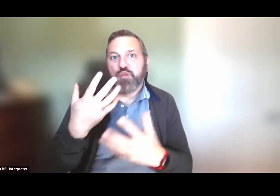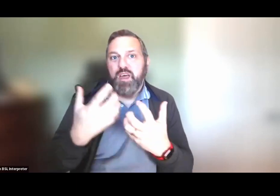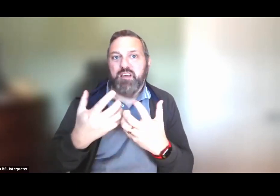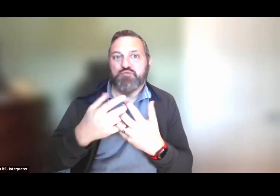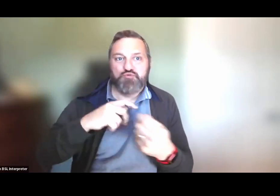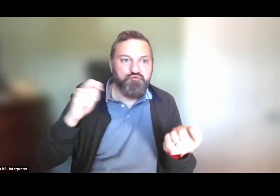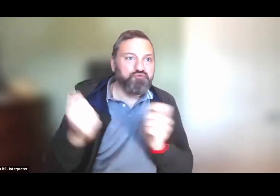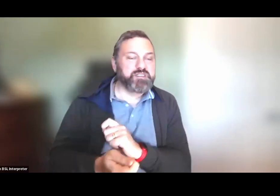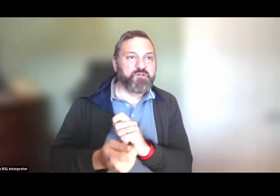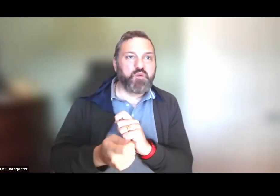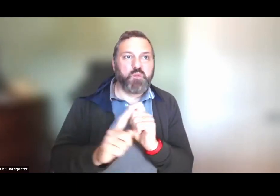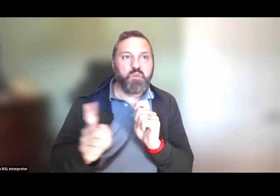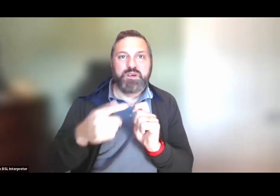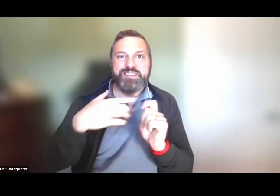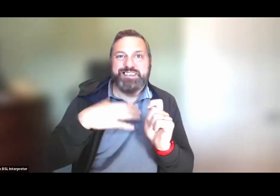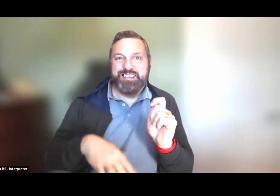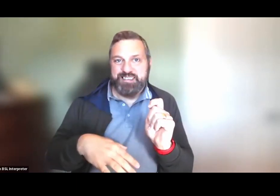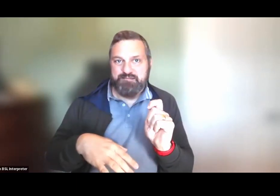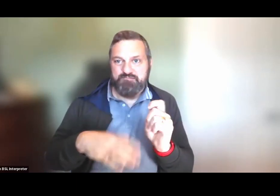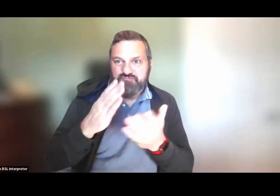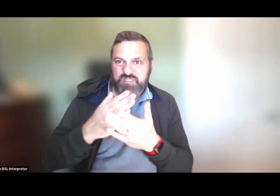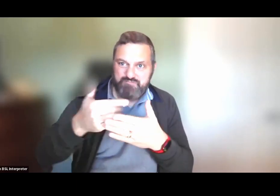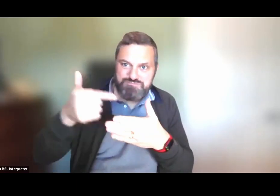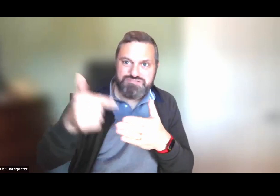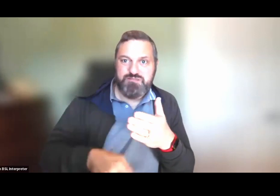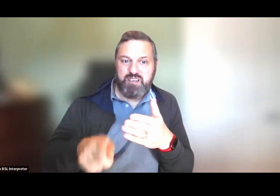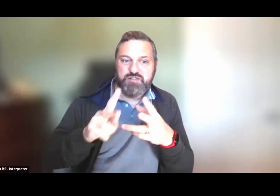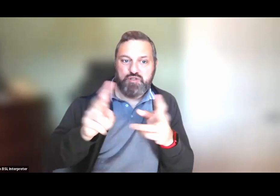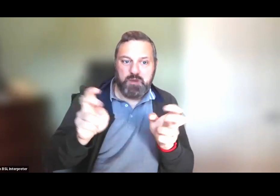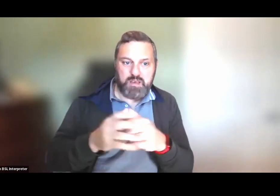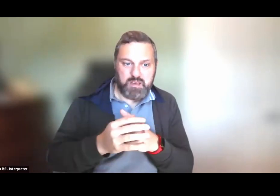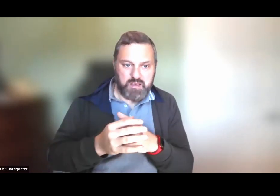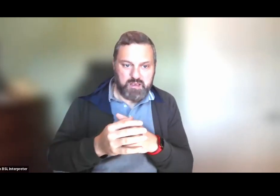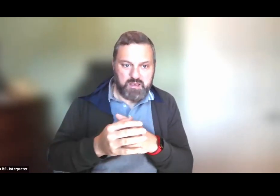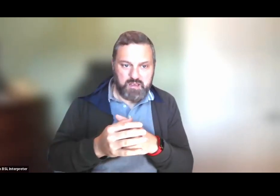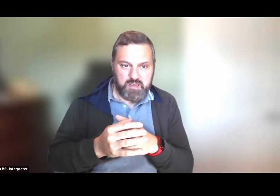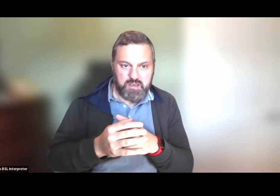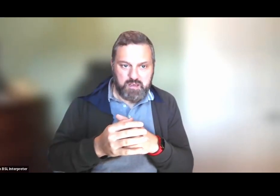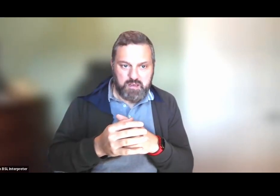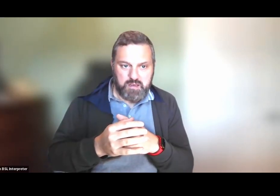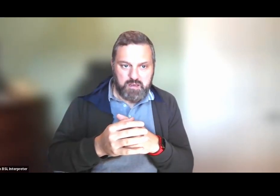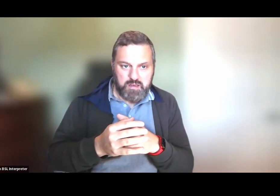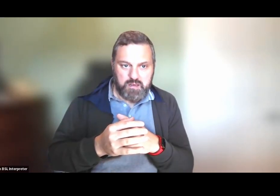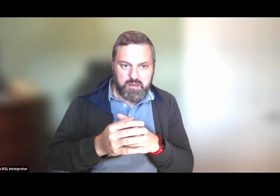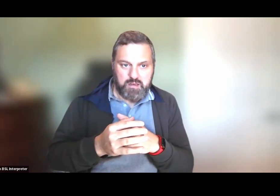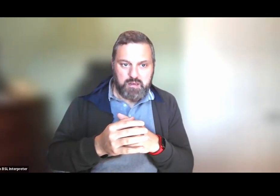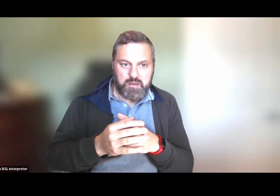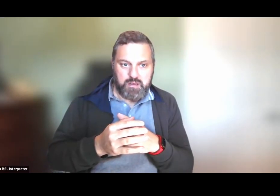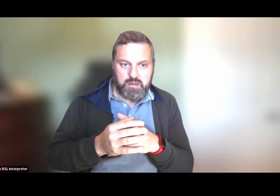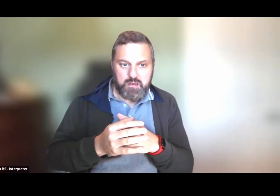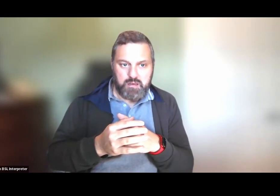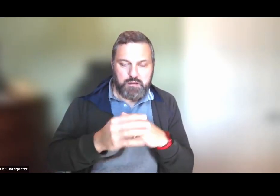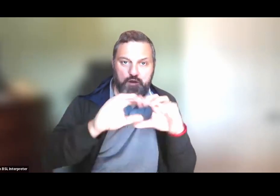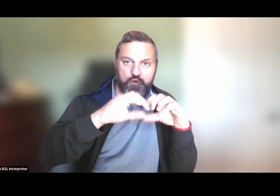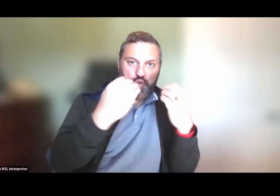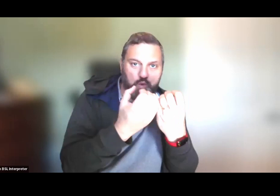needed? And diving deep into that topic. I'll just add before we move on, one thing that, again, I think is deeply aligned between Doughnut